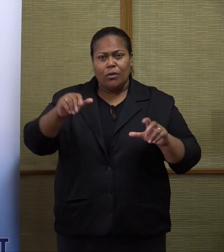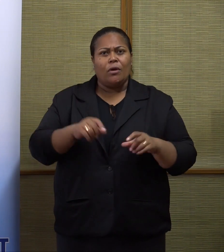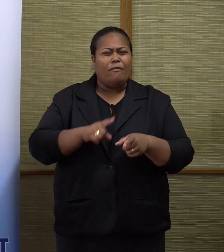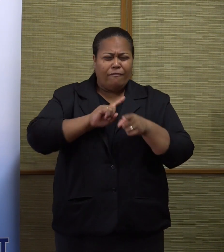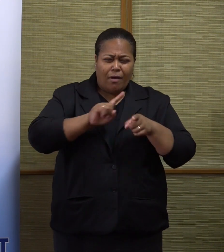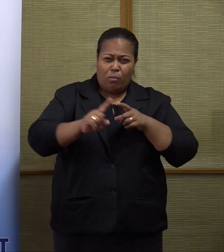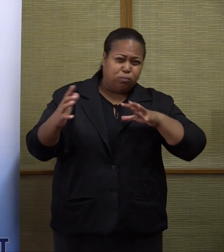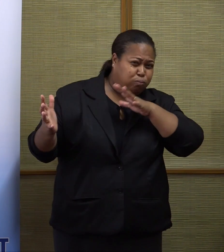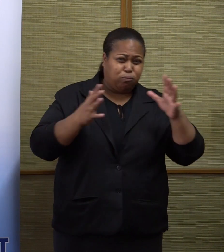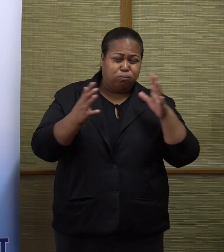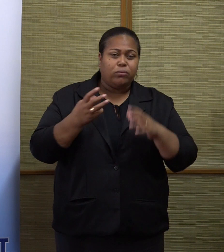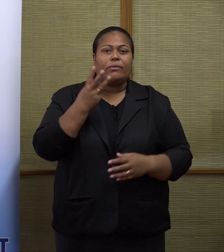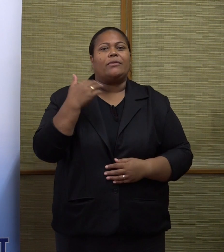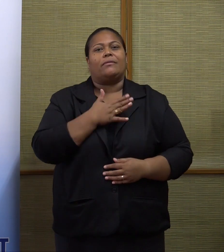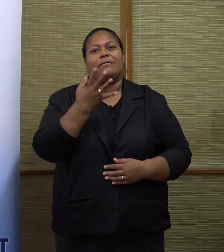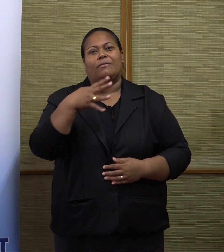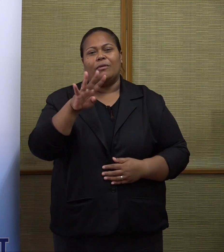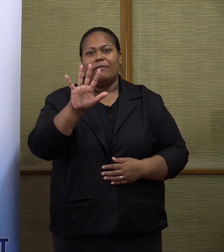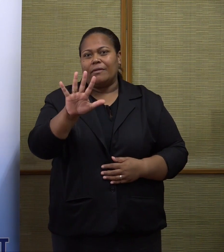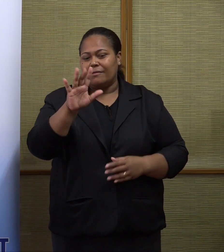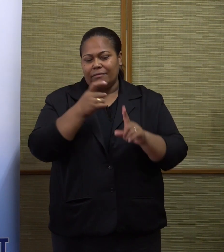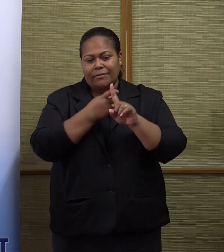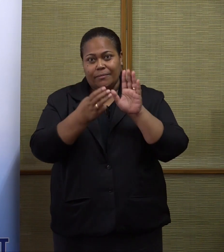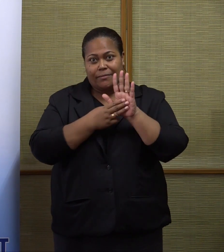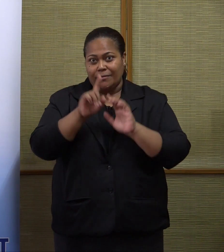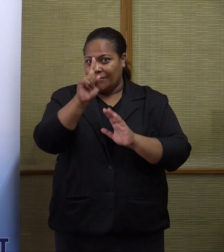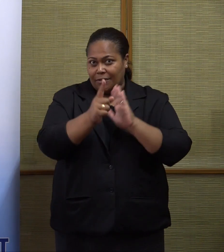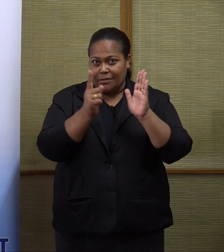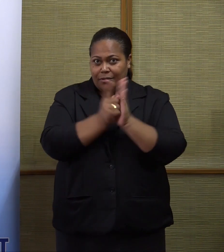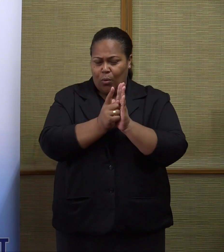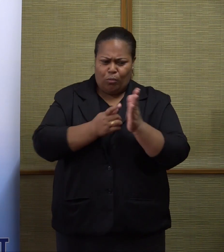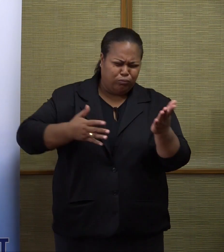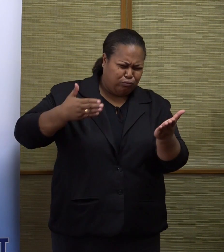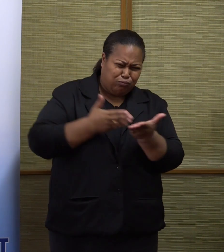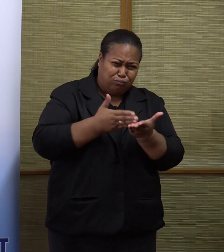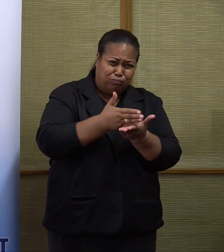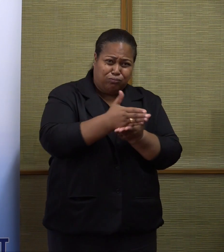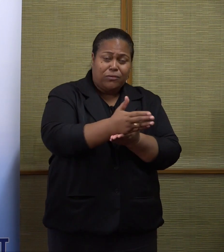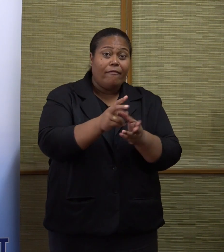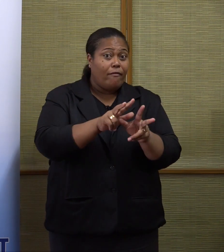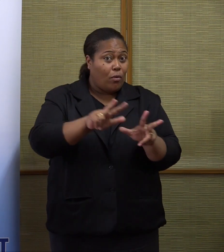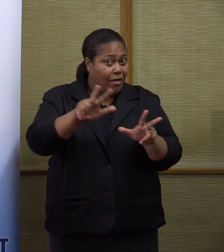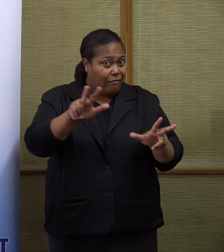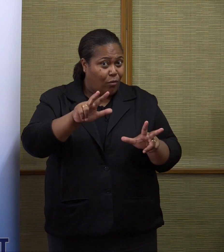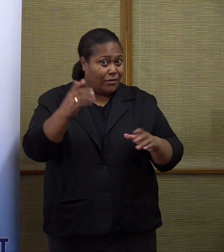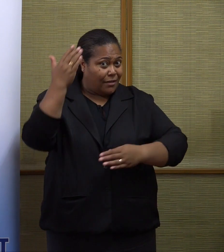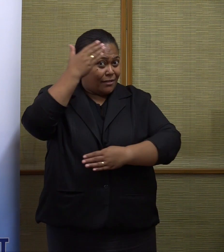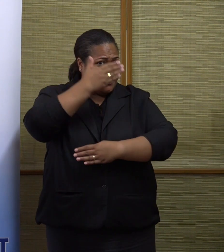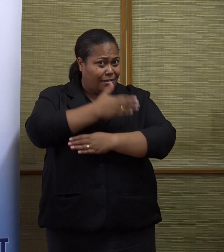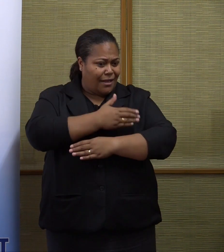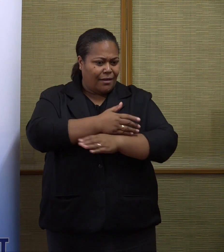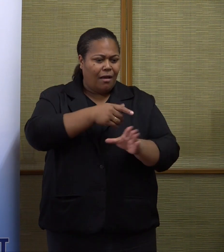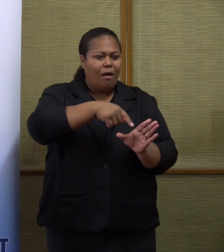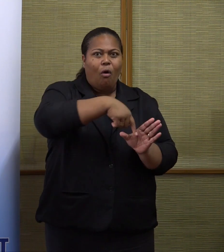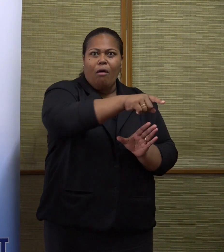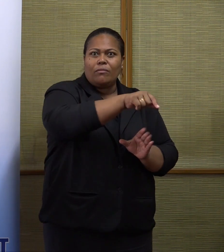to 345 kilometers per hour. It tore across Vanuatu through the night, exiting Sawani and then